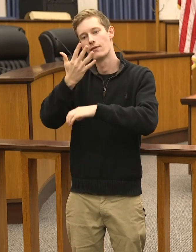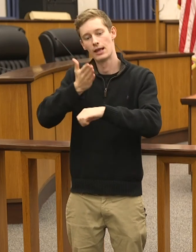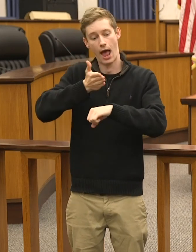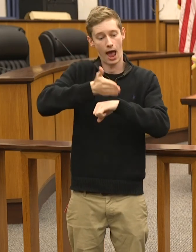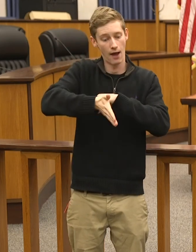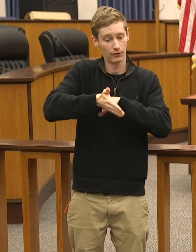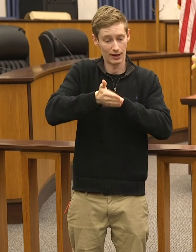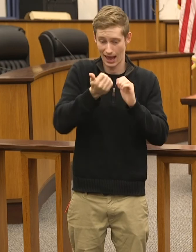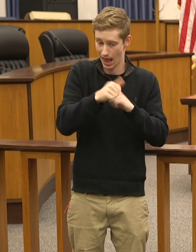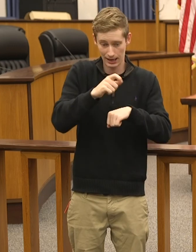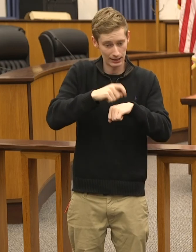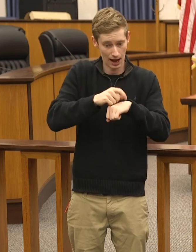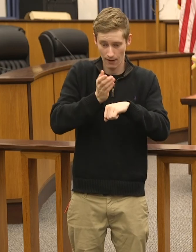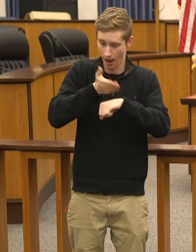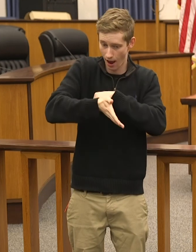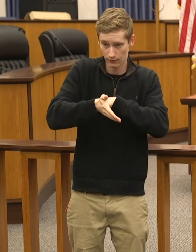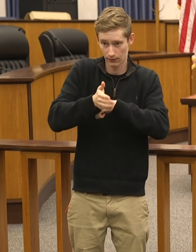good time to do that.